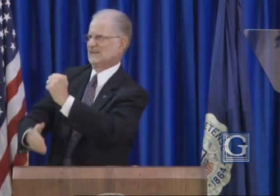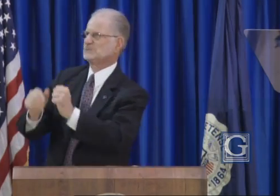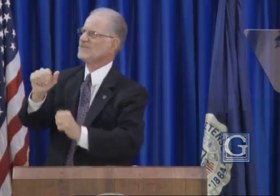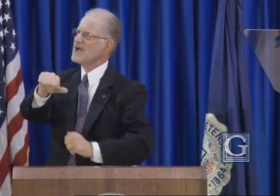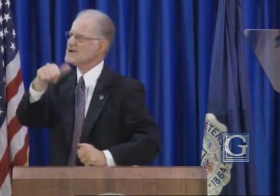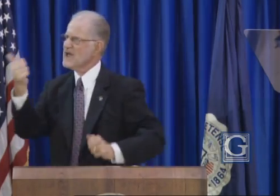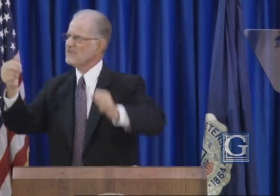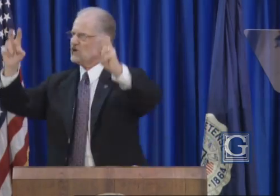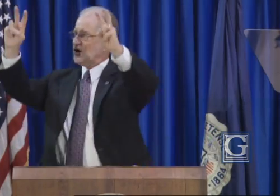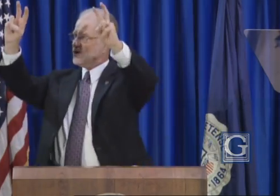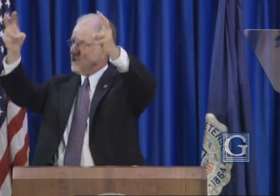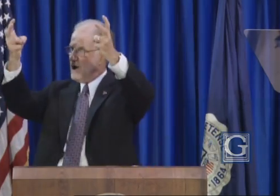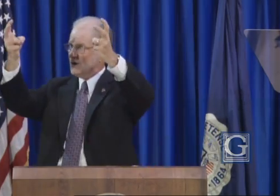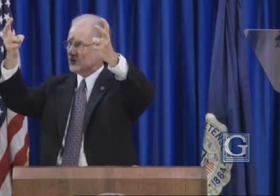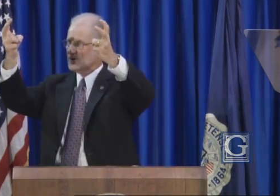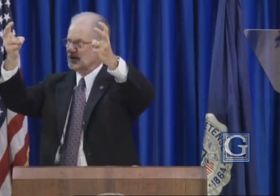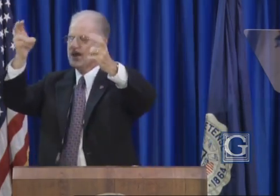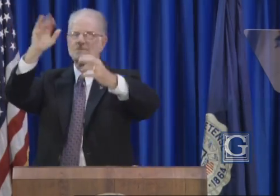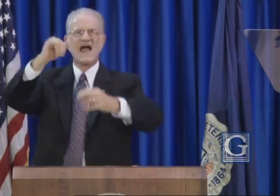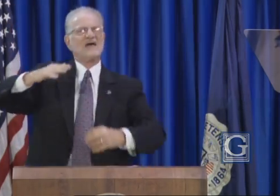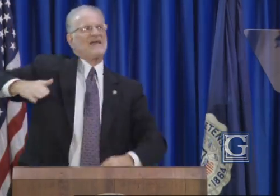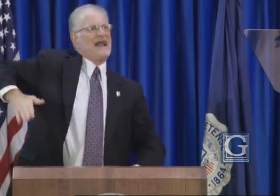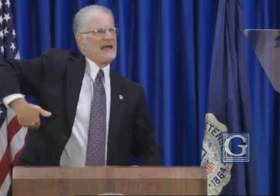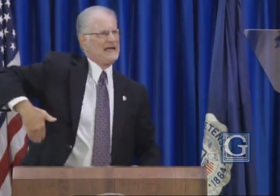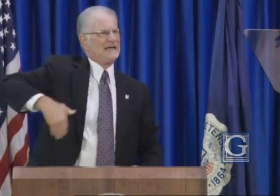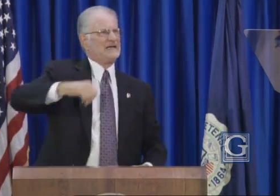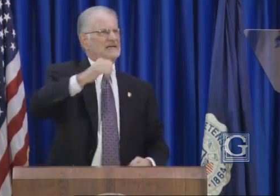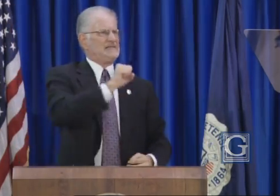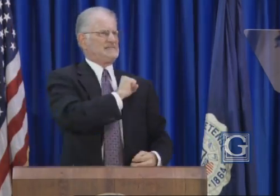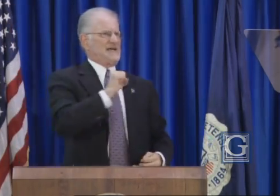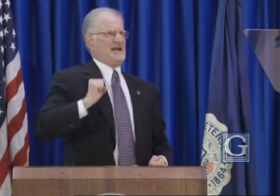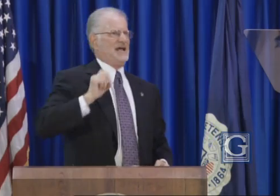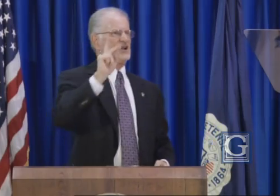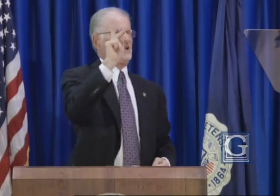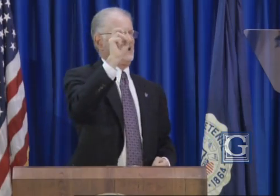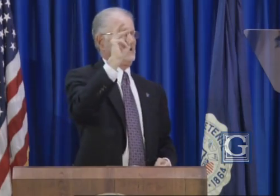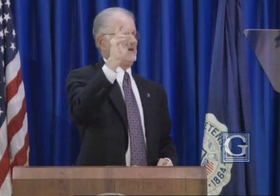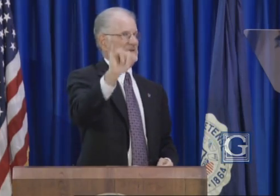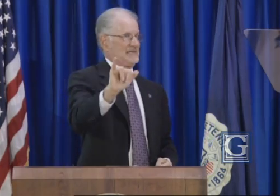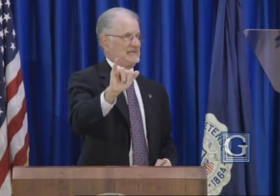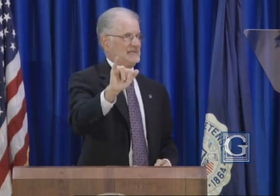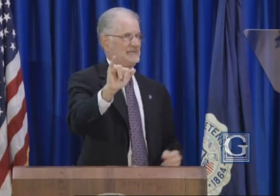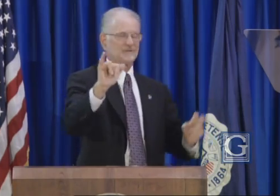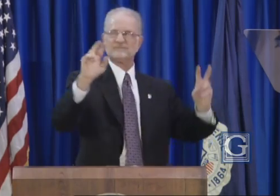Allow me to finish with another quotation used by the late Senator Kennedy.